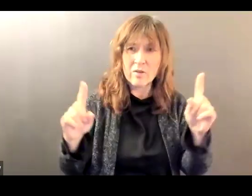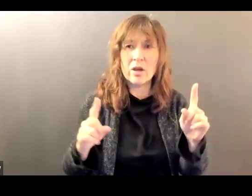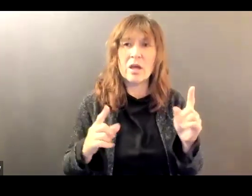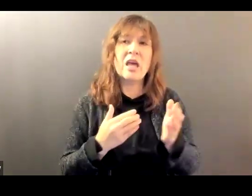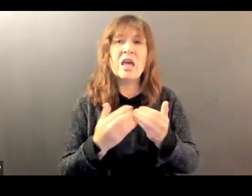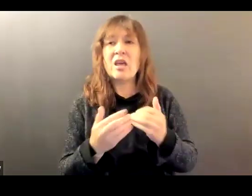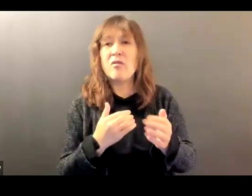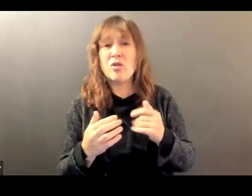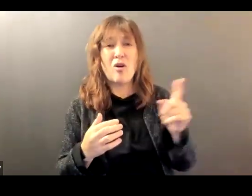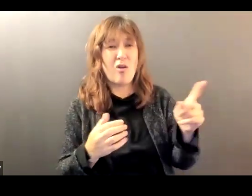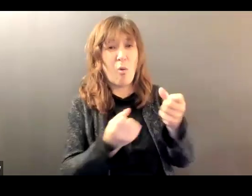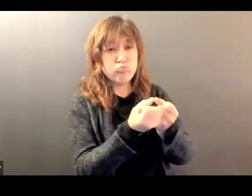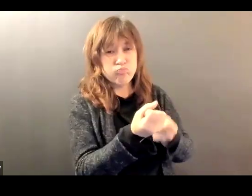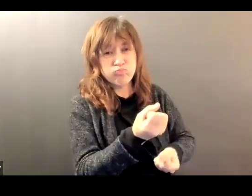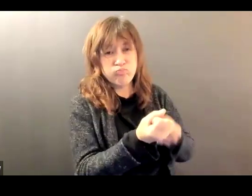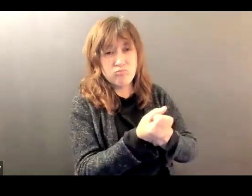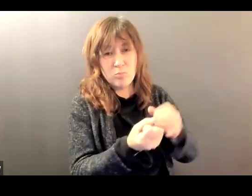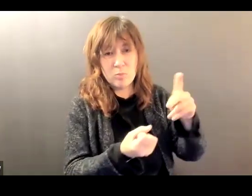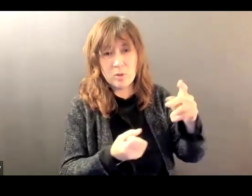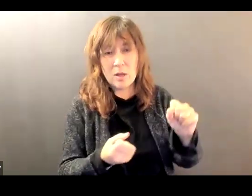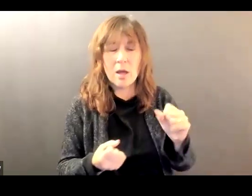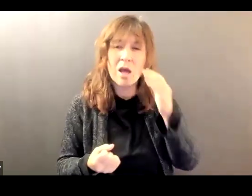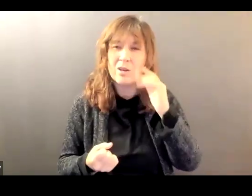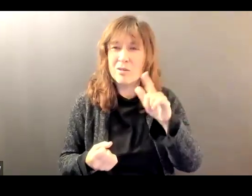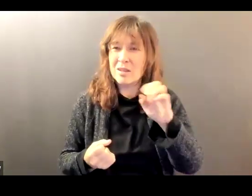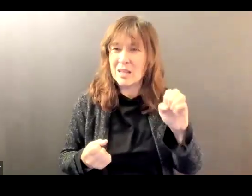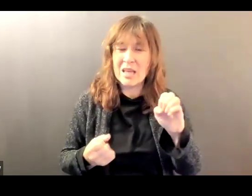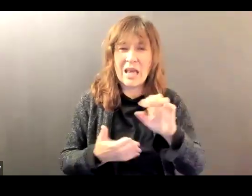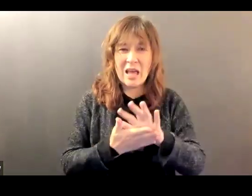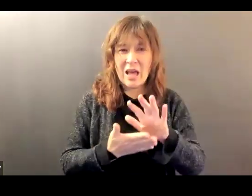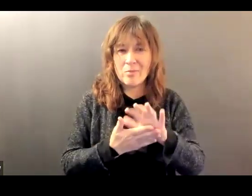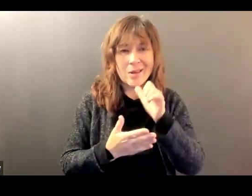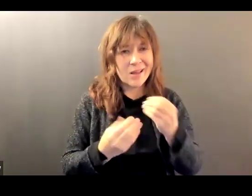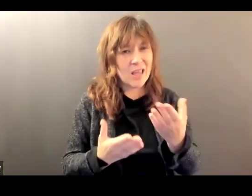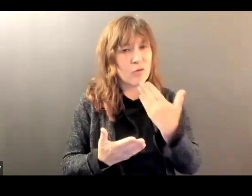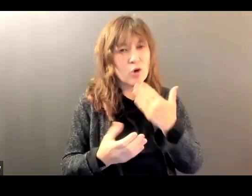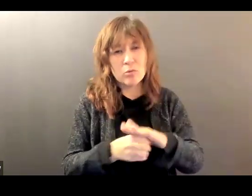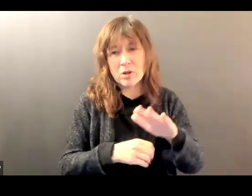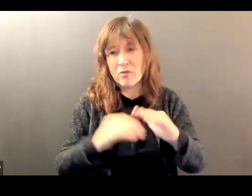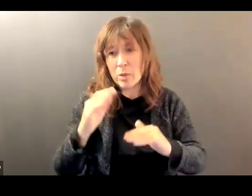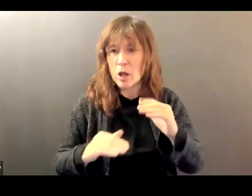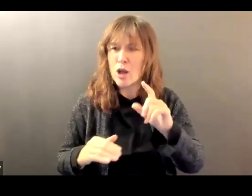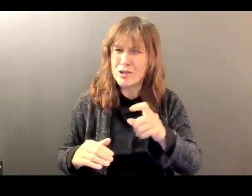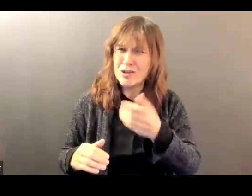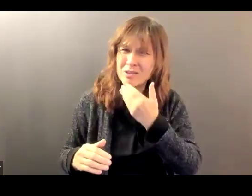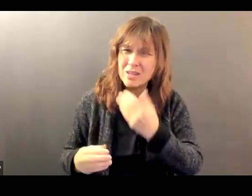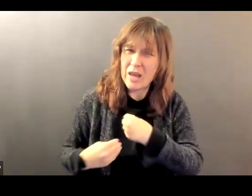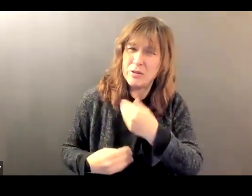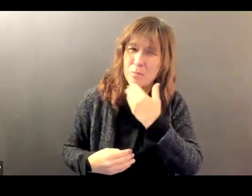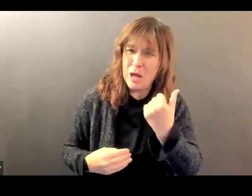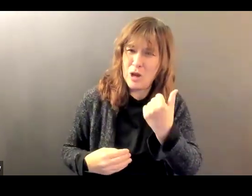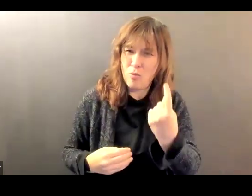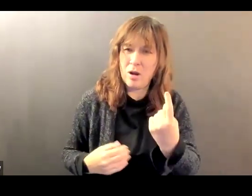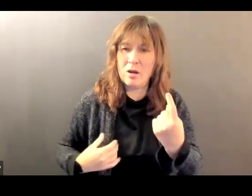We recognize the facilities Lee Academy has been given are inadequate. We as an educational community deserve better, that's for sure. But the